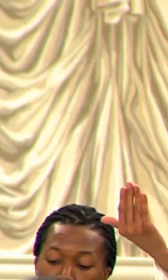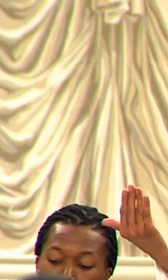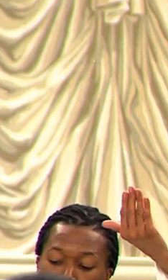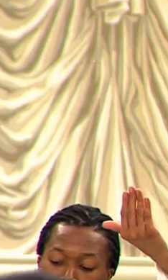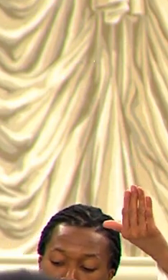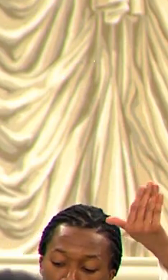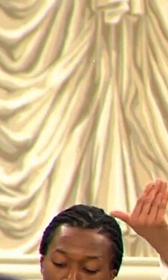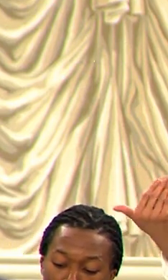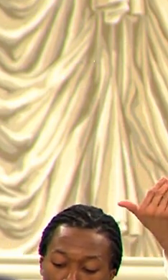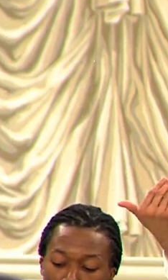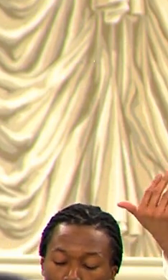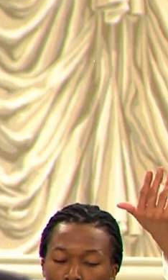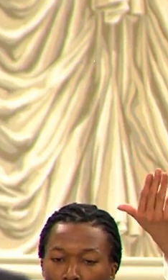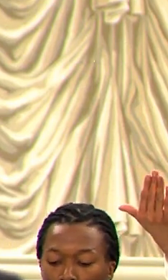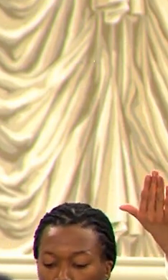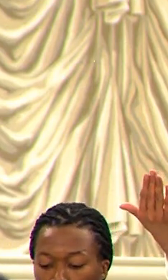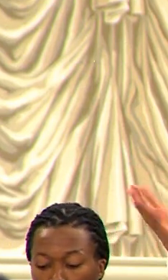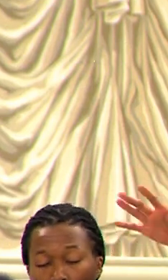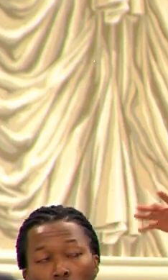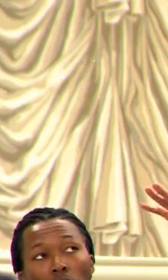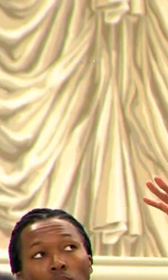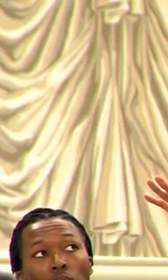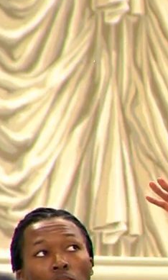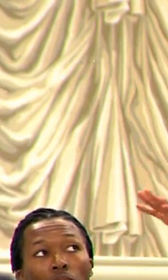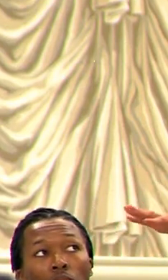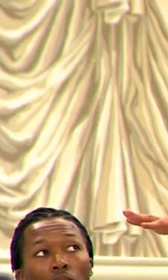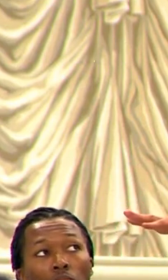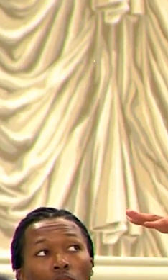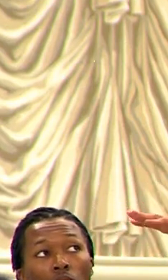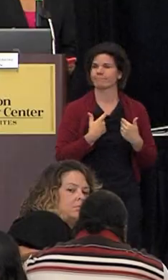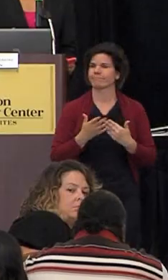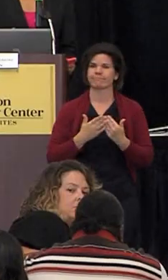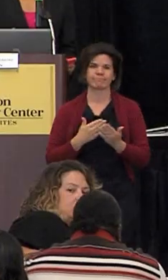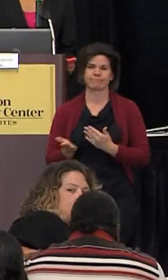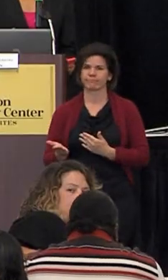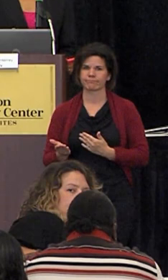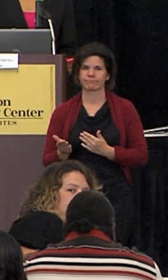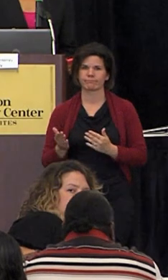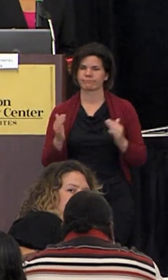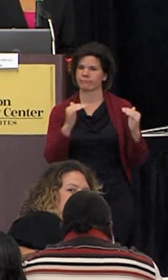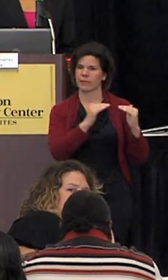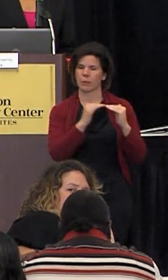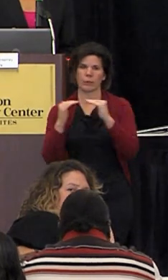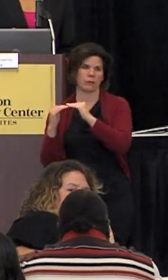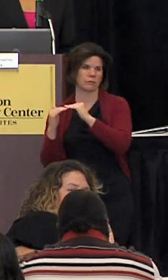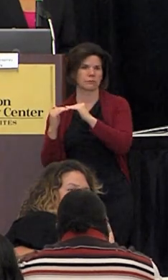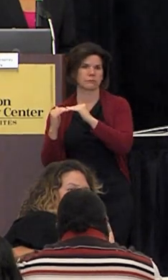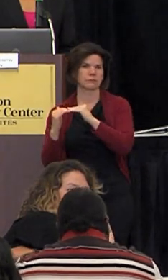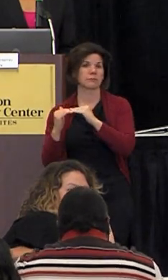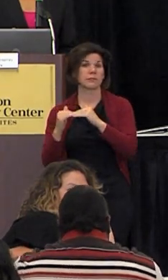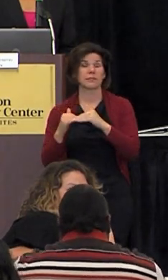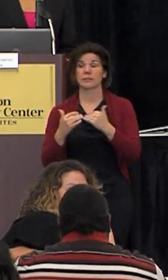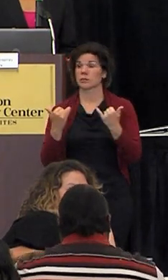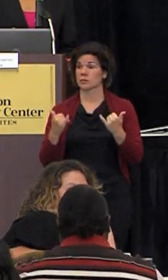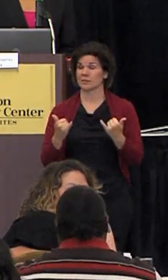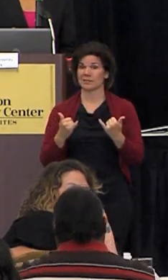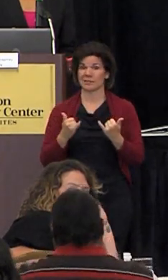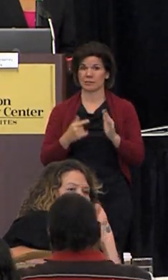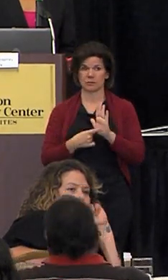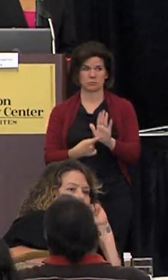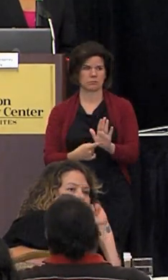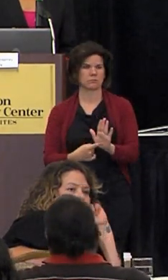sure if that's an african-american youth or an african youth and it should not matter we're all equal so in this context